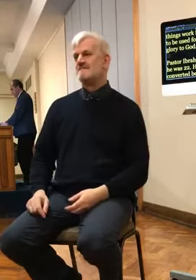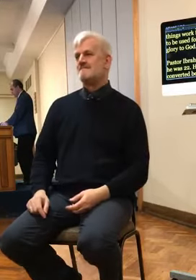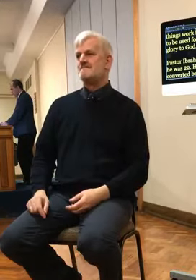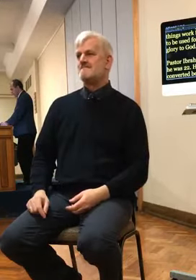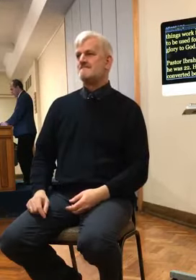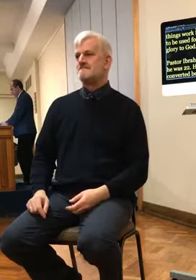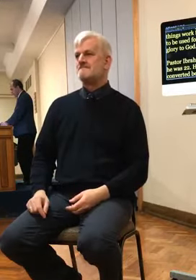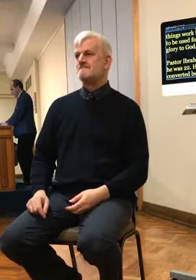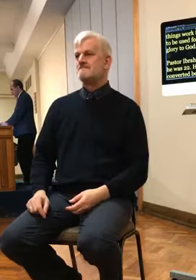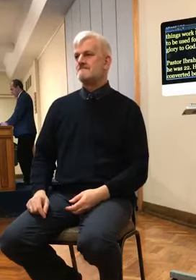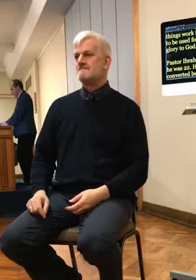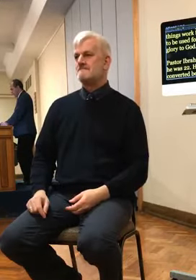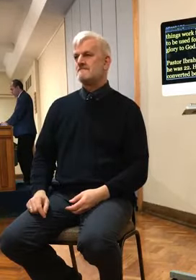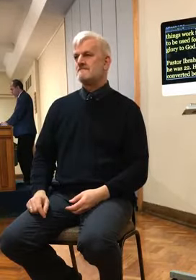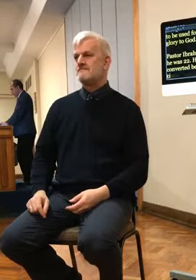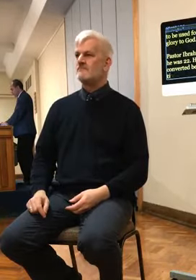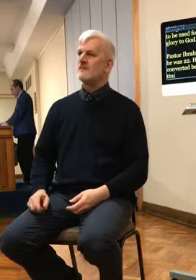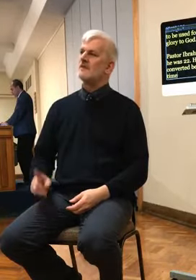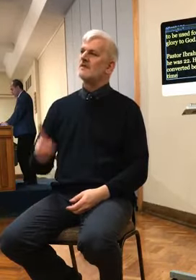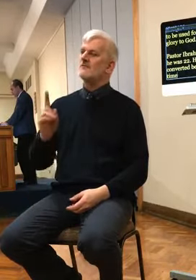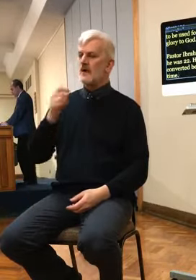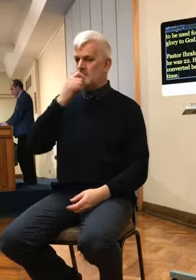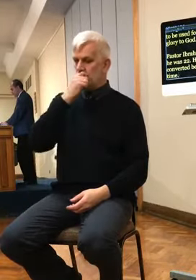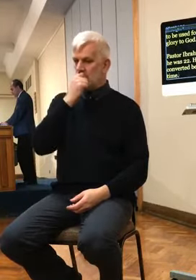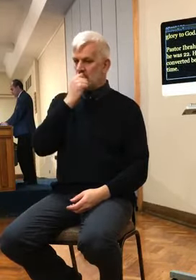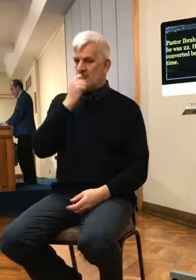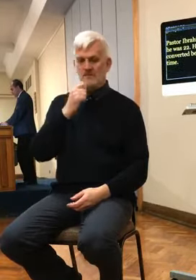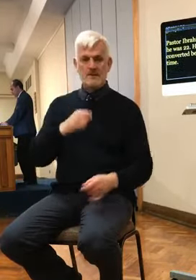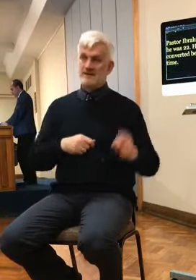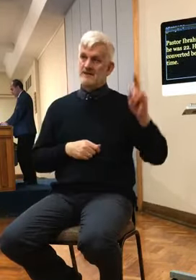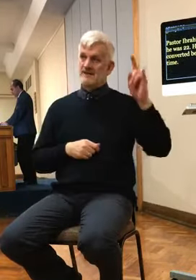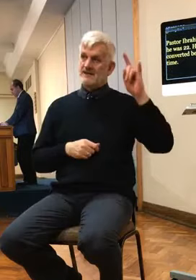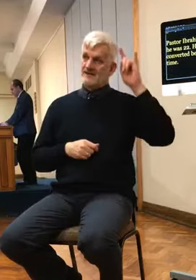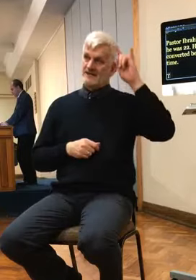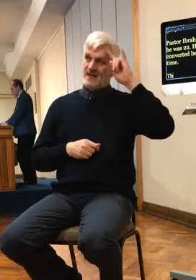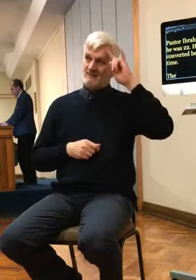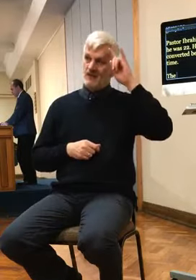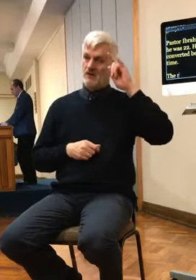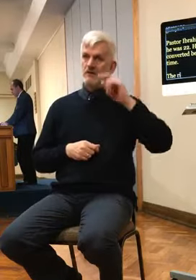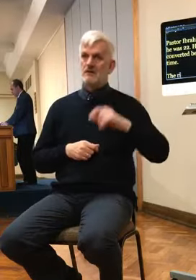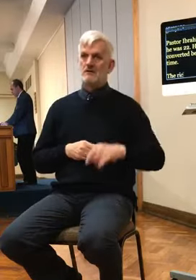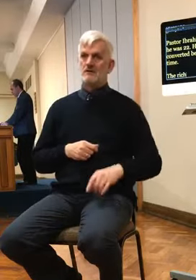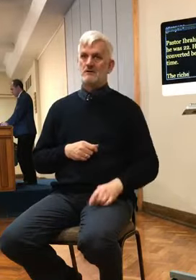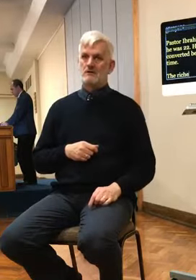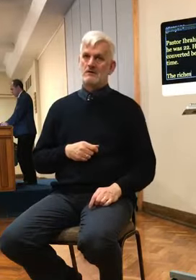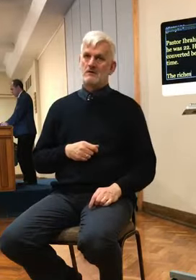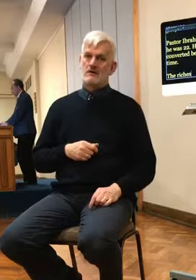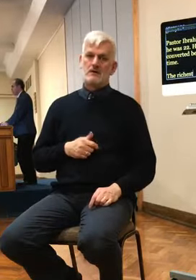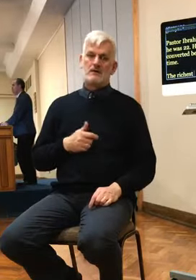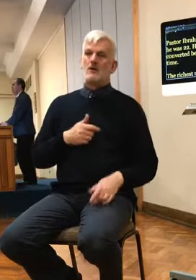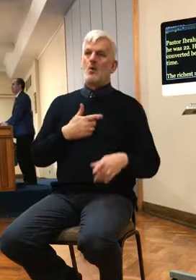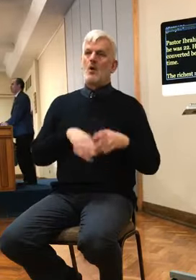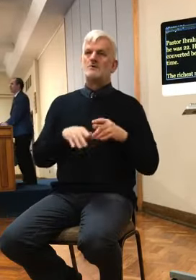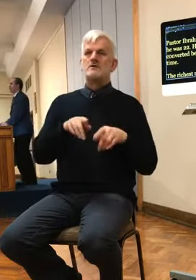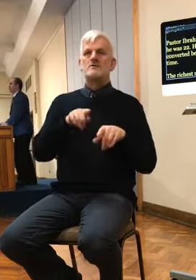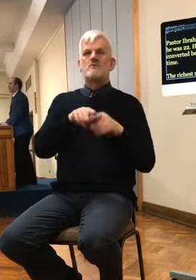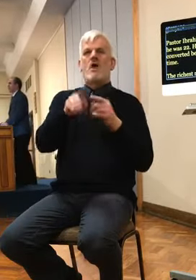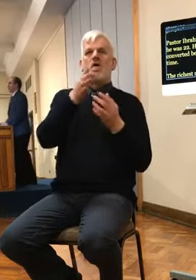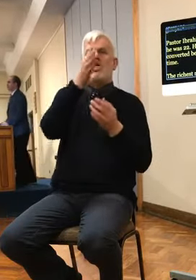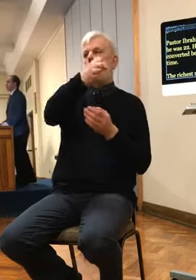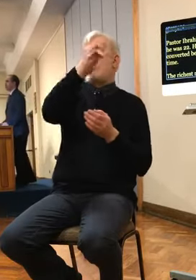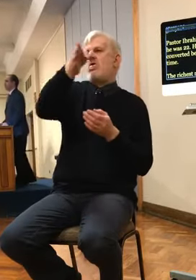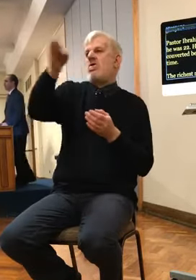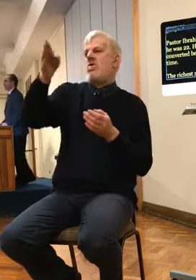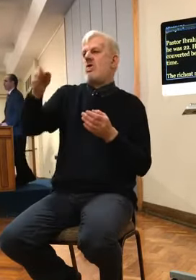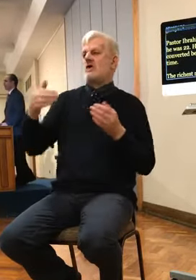is the time redeemer. The devil wants to absorb us by useless things. Oh, how fit